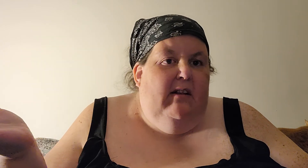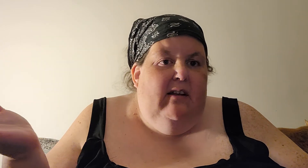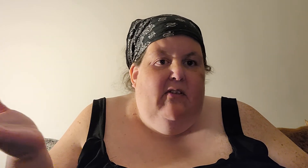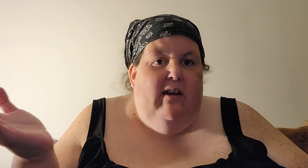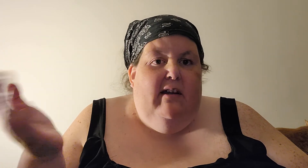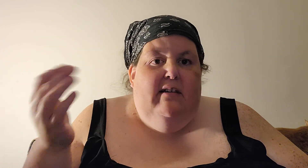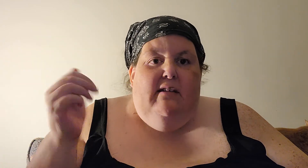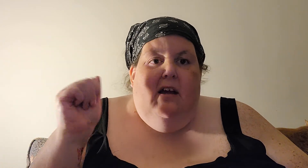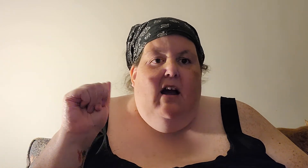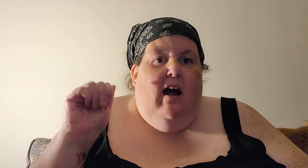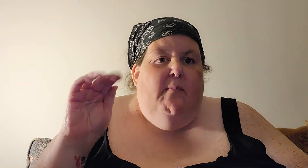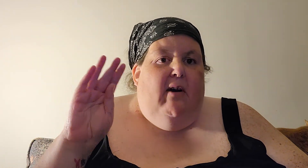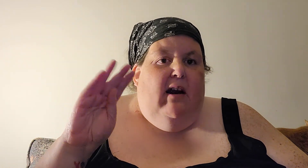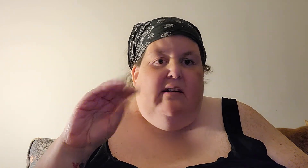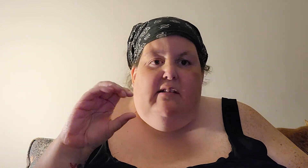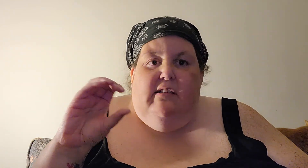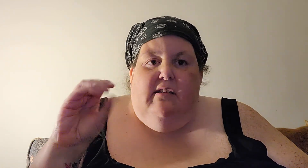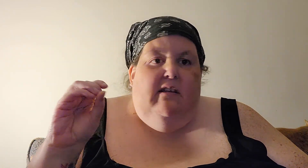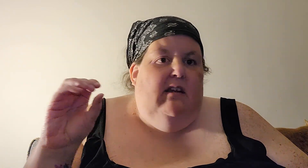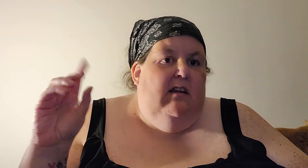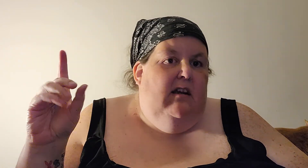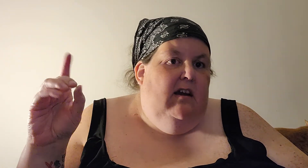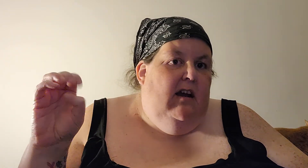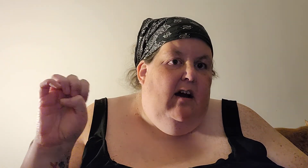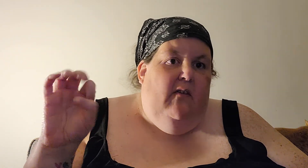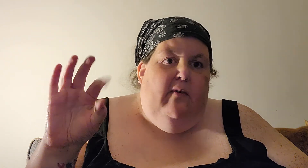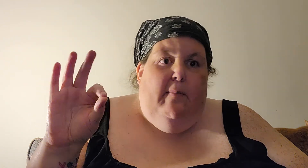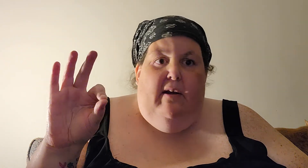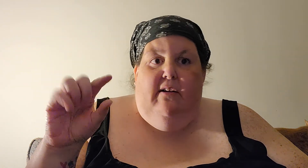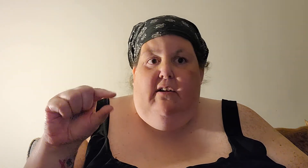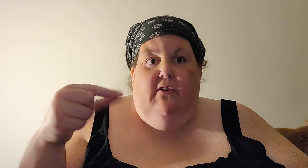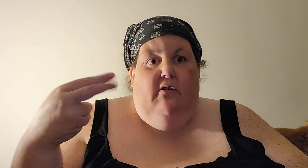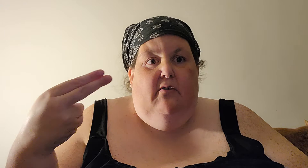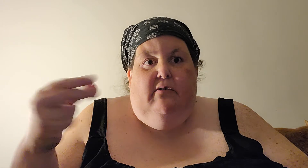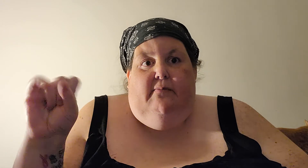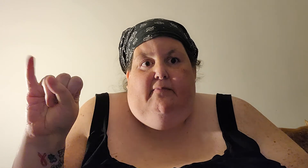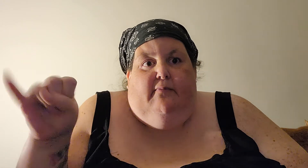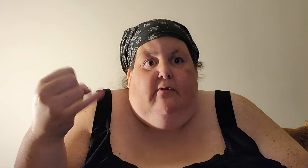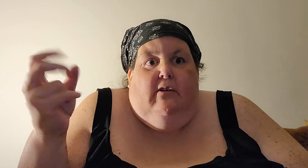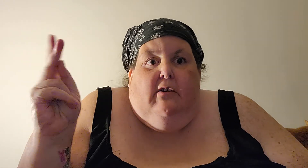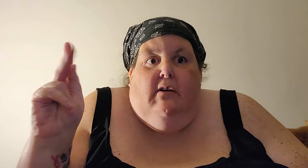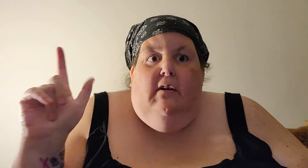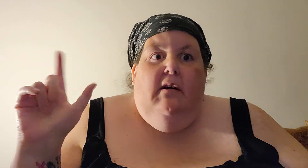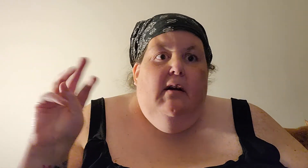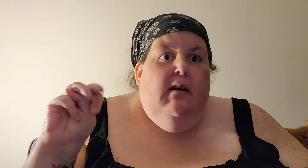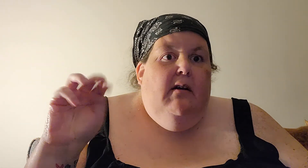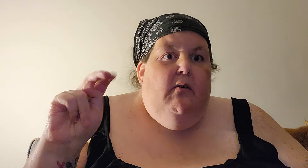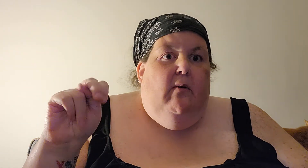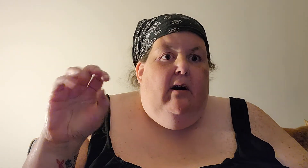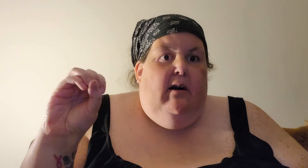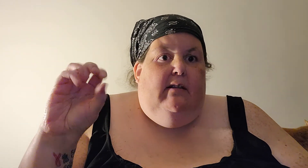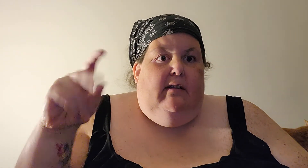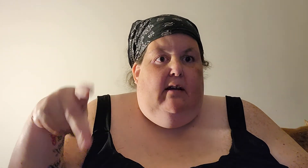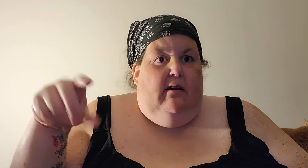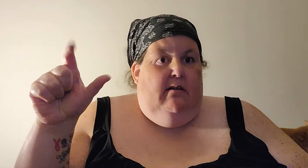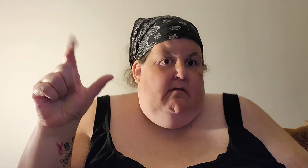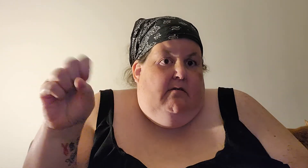spelling things. I practiced the alphabet, you know, where it's like,